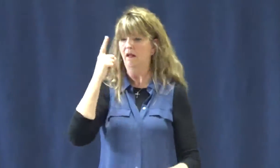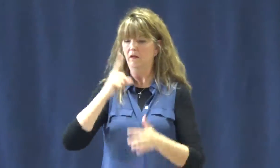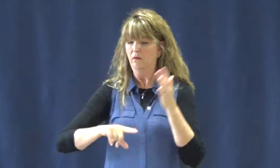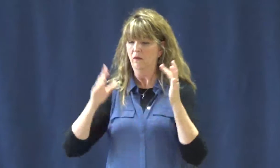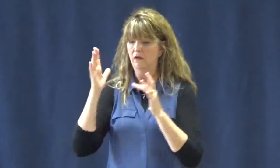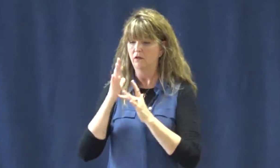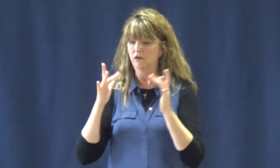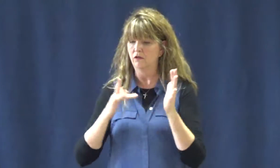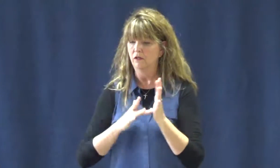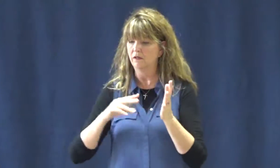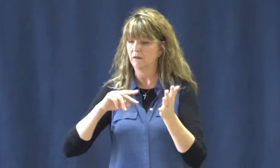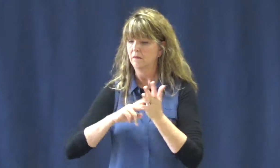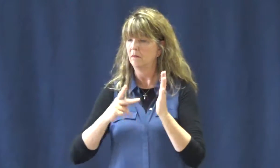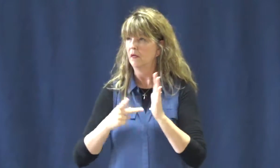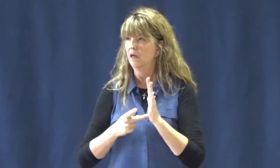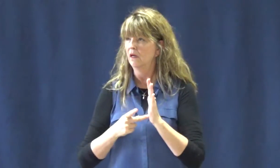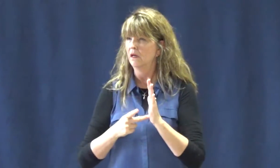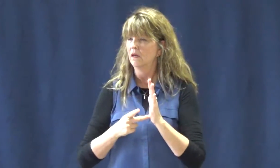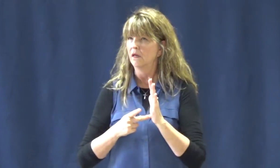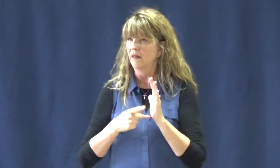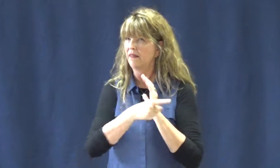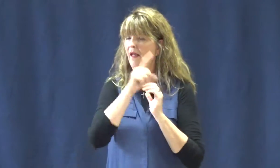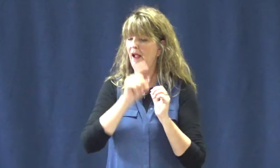Those people, they didn't really understand what Jesus meant.